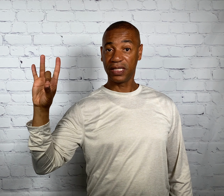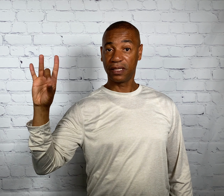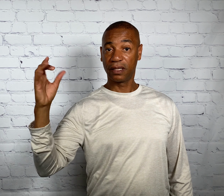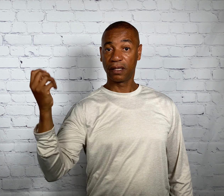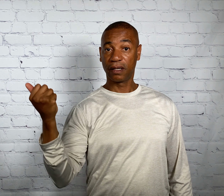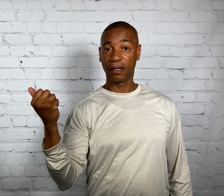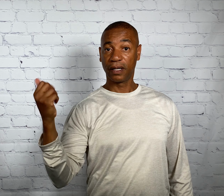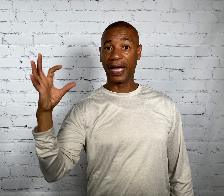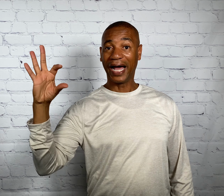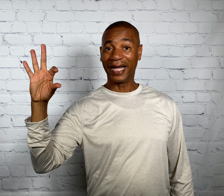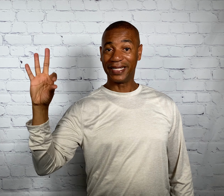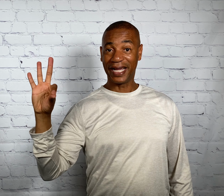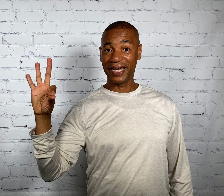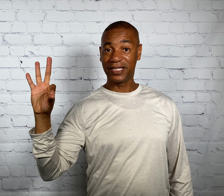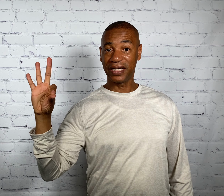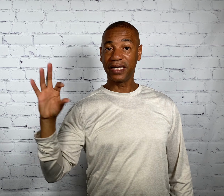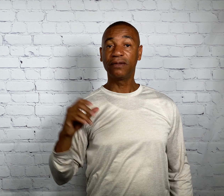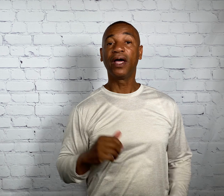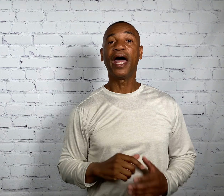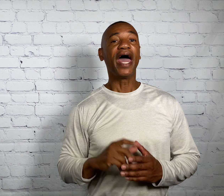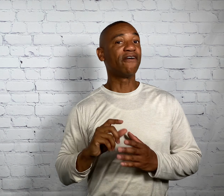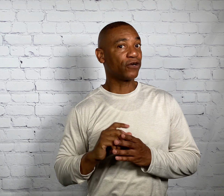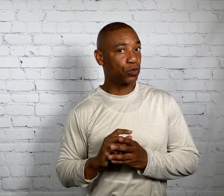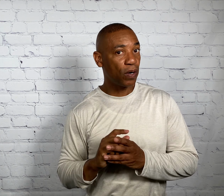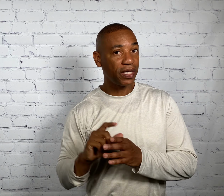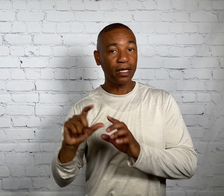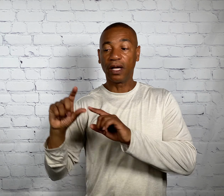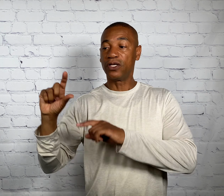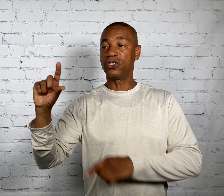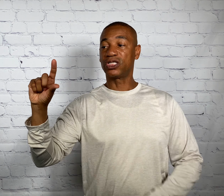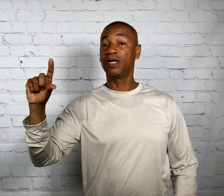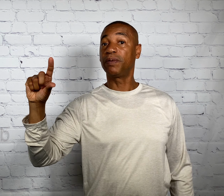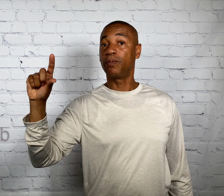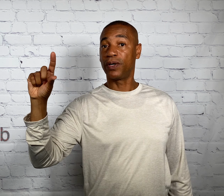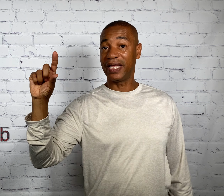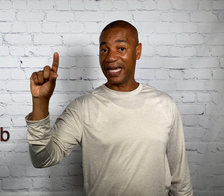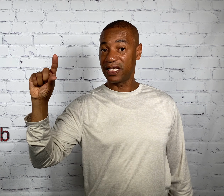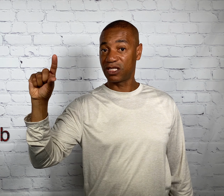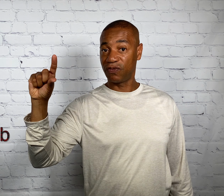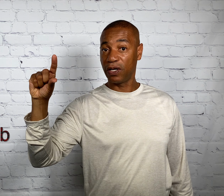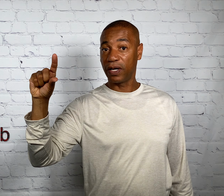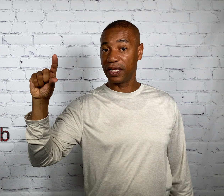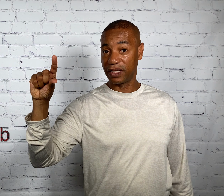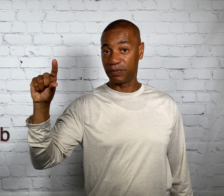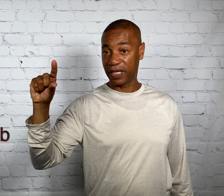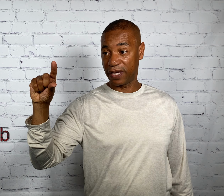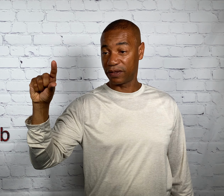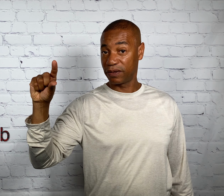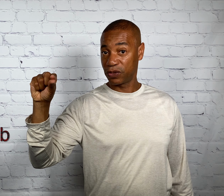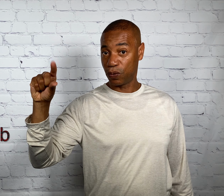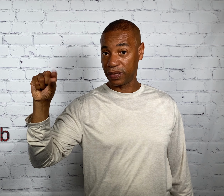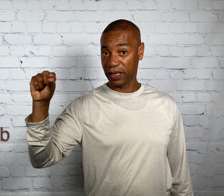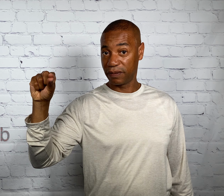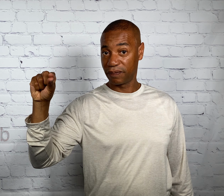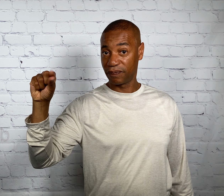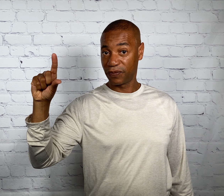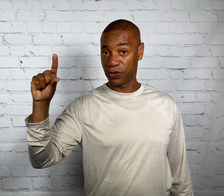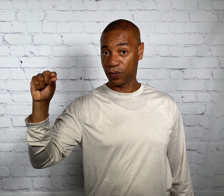18, 19, and for 20, you just simply bring the index finger and the thumb together. 20,